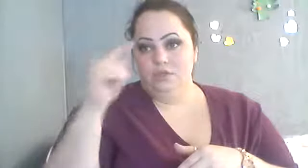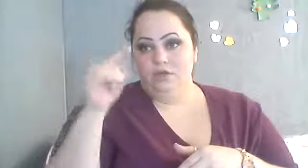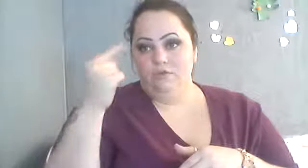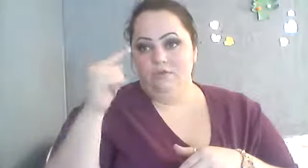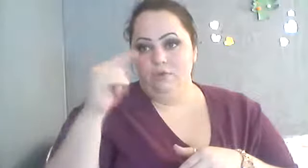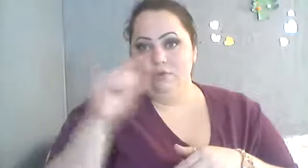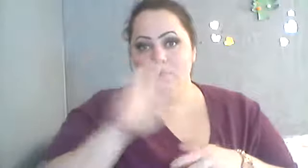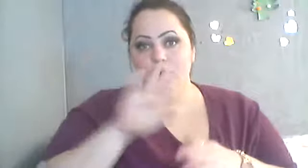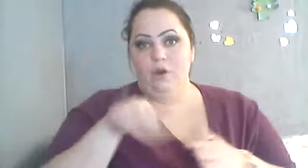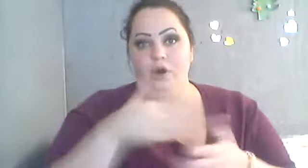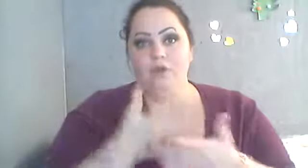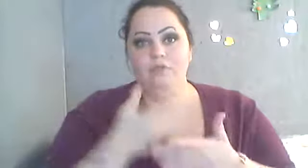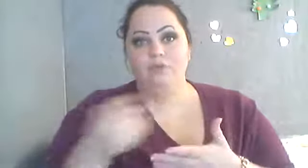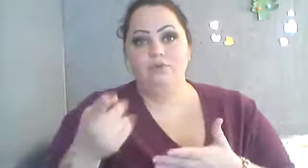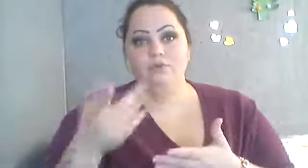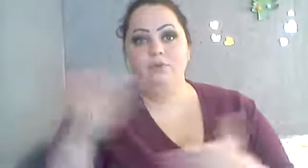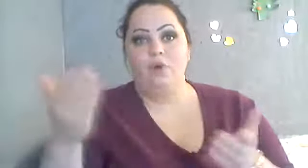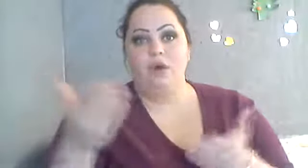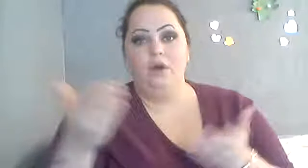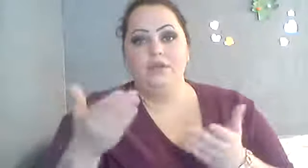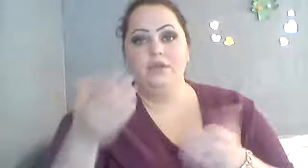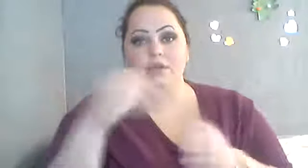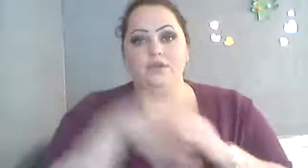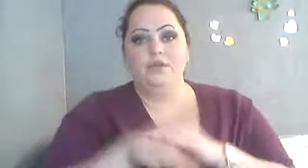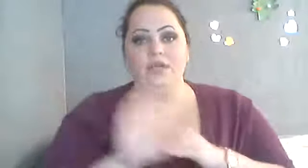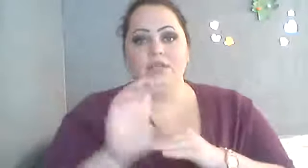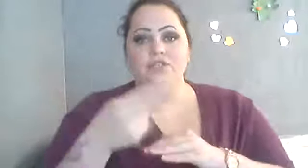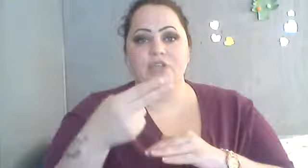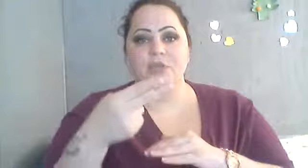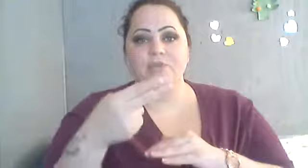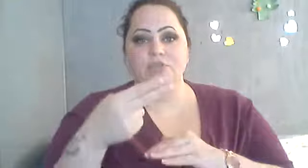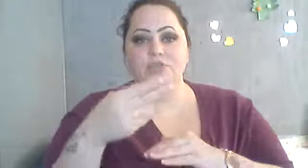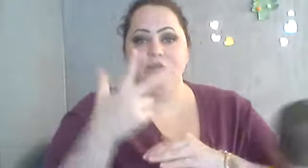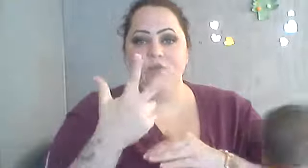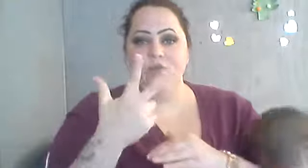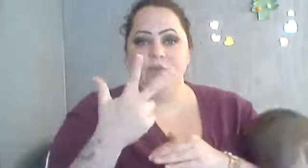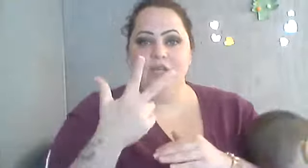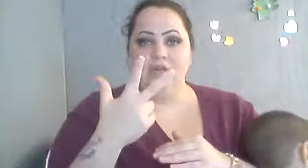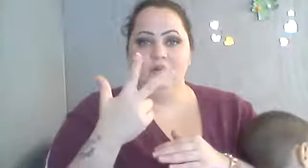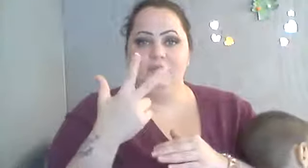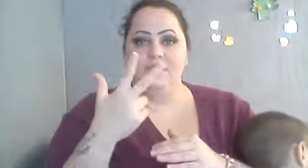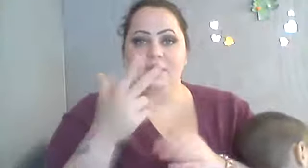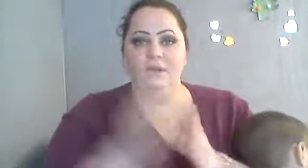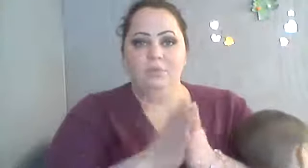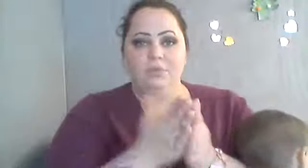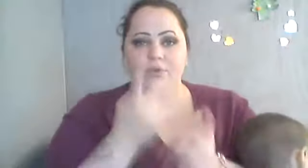So for all of you who are here, you're in chapter 3 of the book, right?